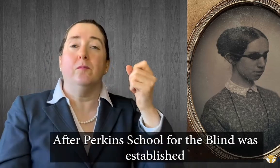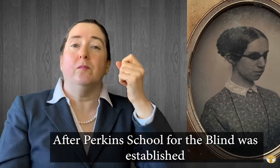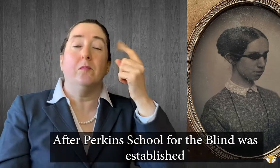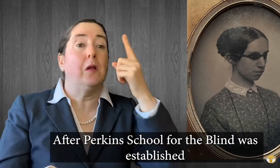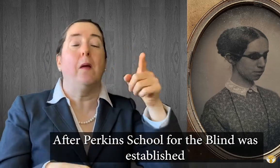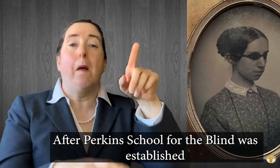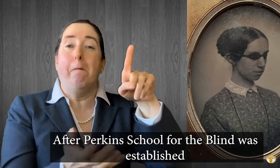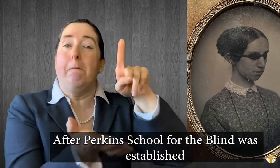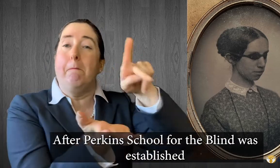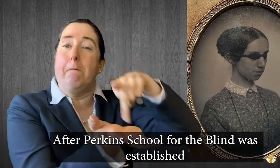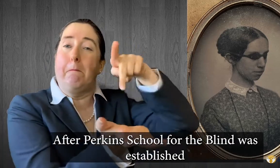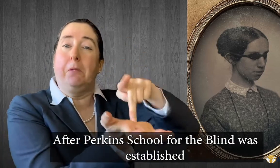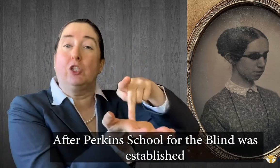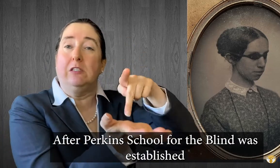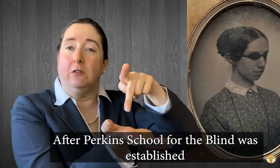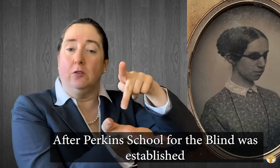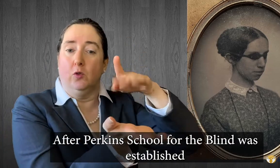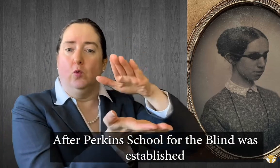after Perkins School for the Blind was established,